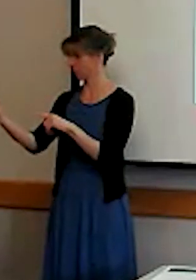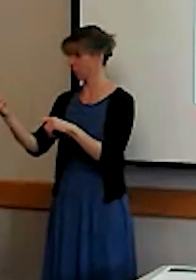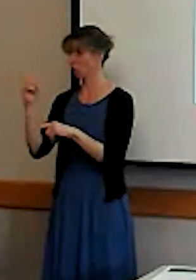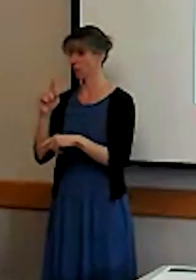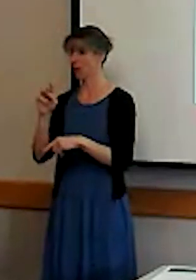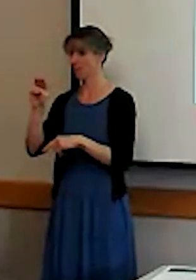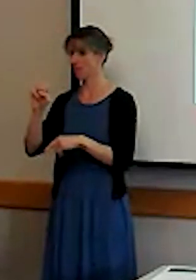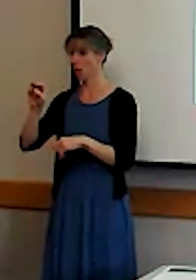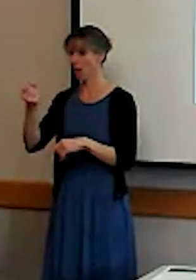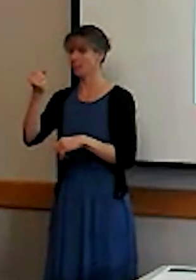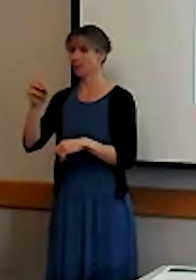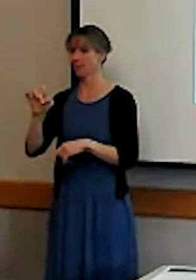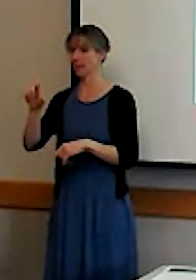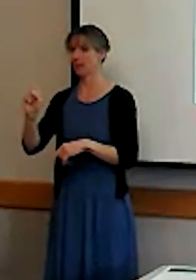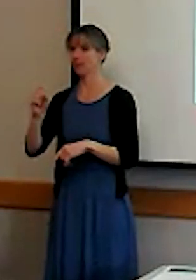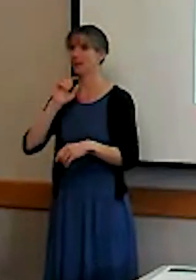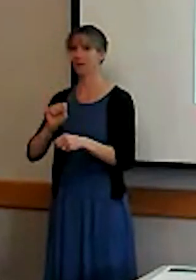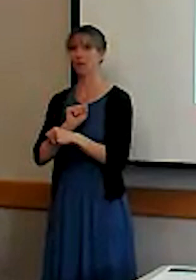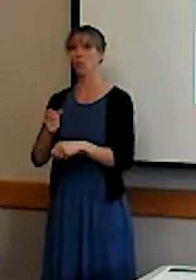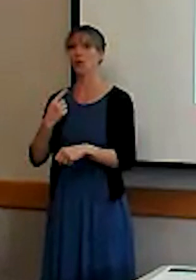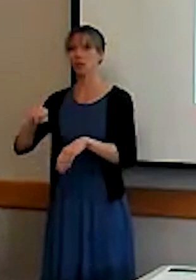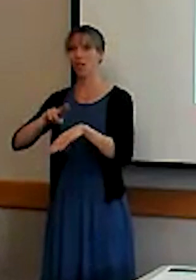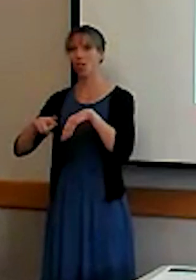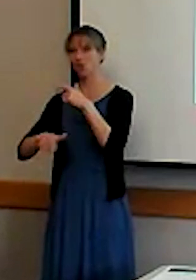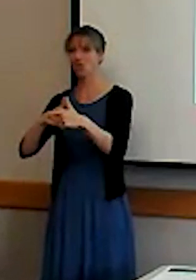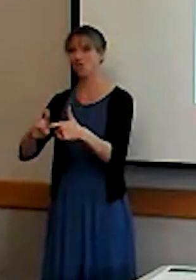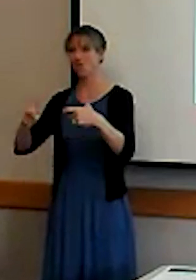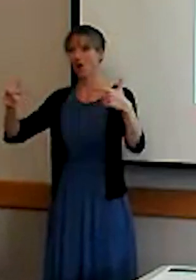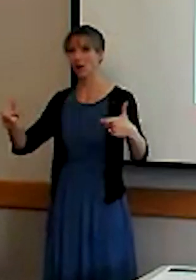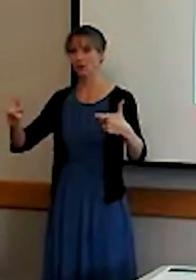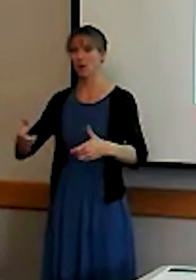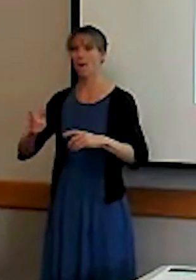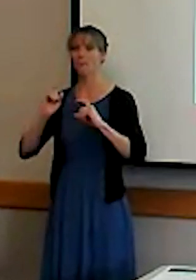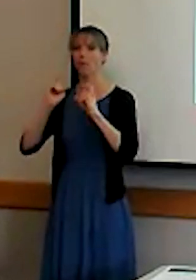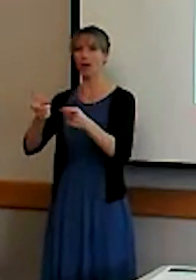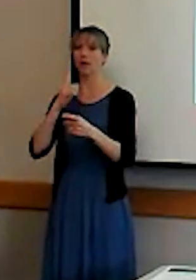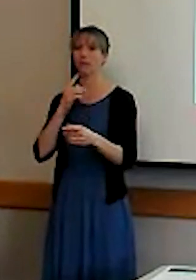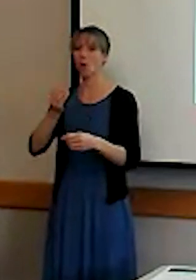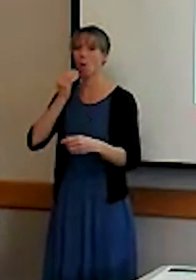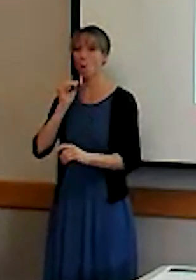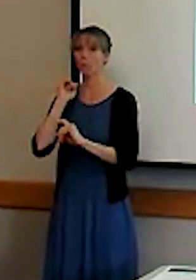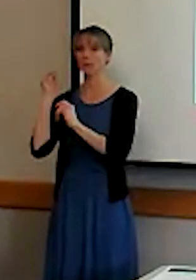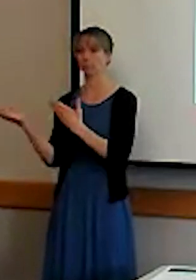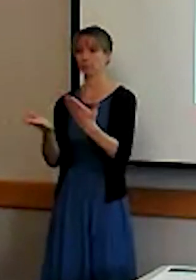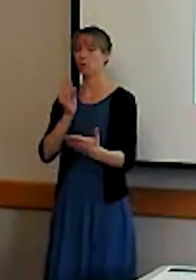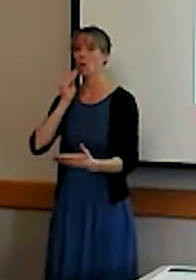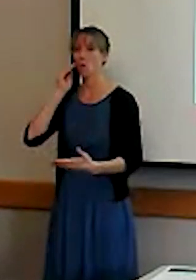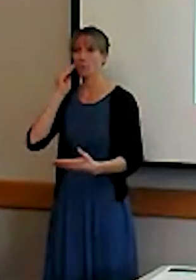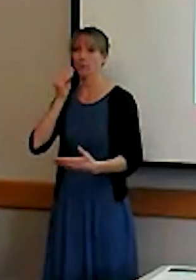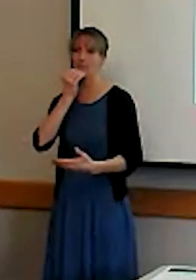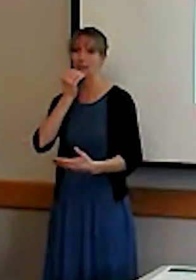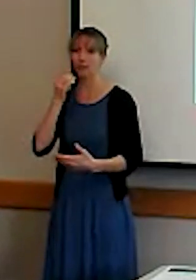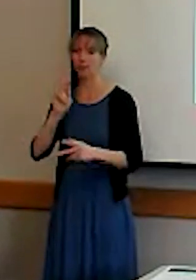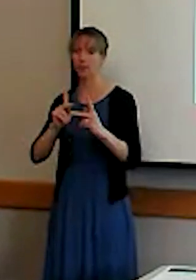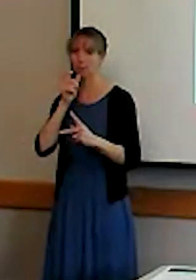us? Amazing. Okay, so we are actually the nation's largest provider of home delivered meals for folks who